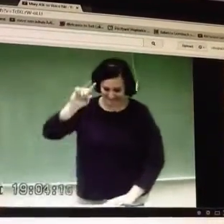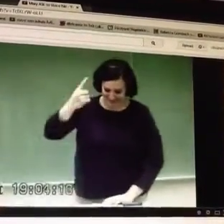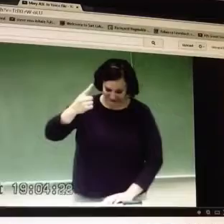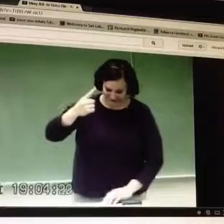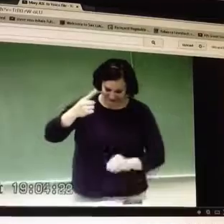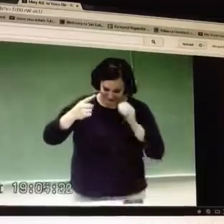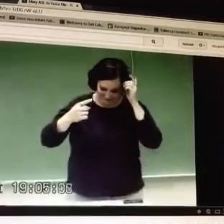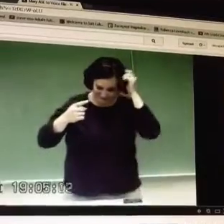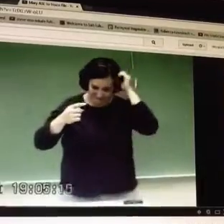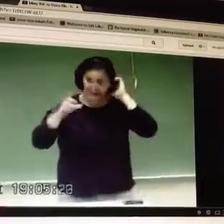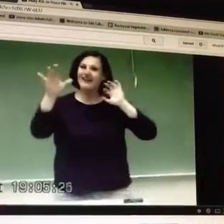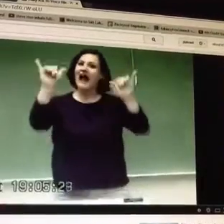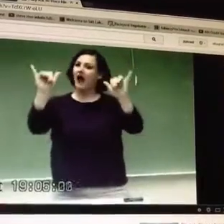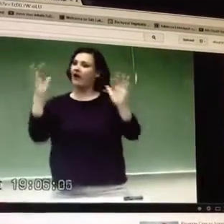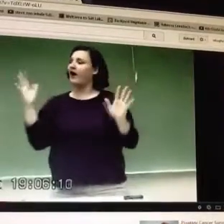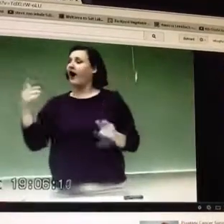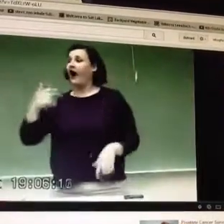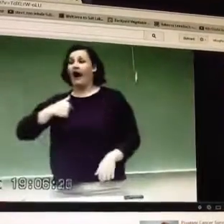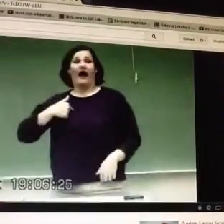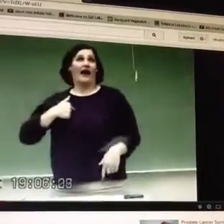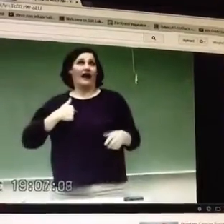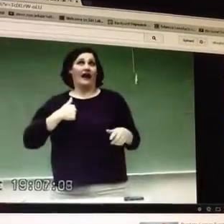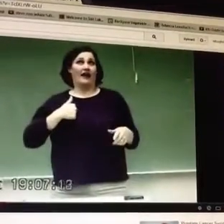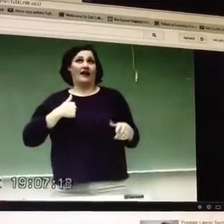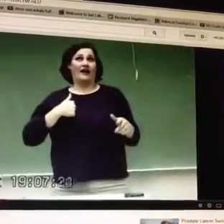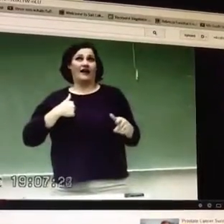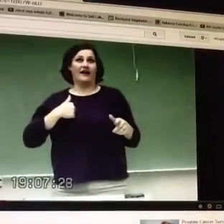funny. But I'm going to describe now how to use Outlook.